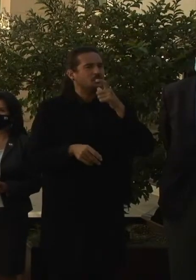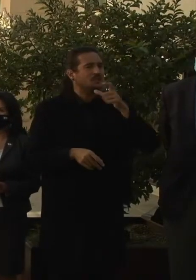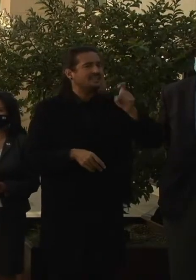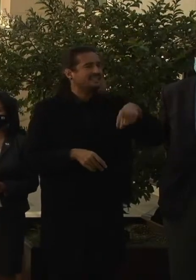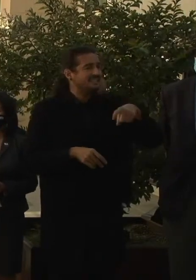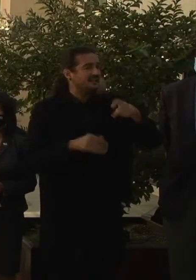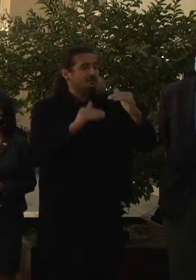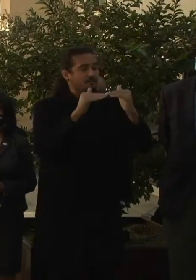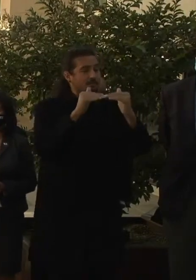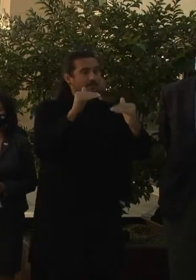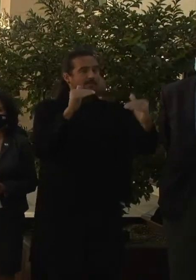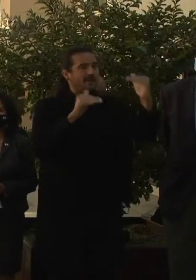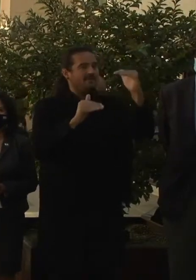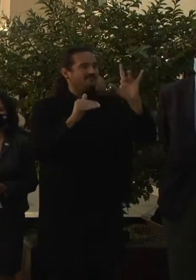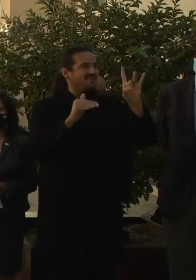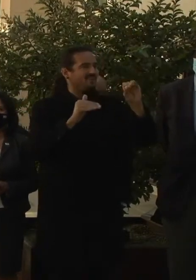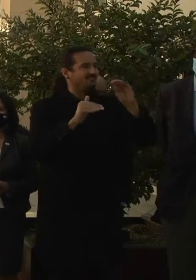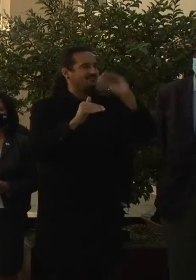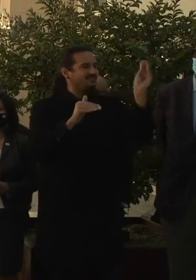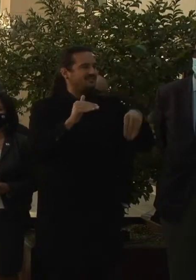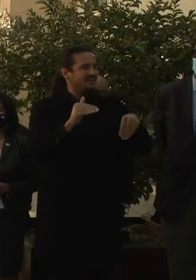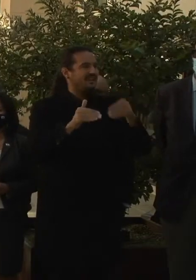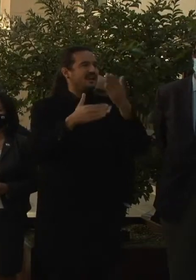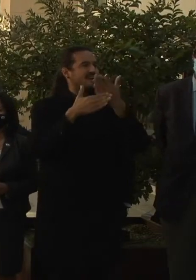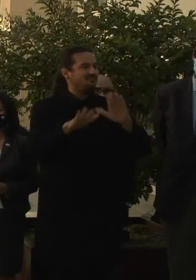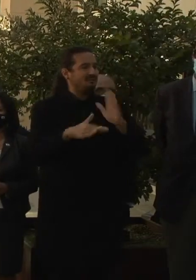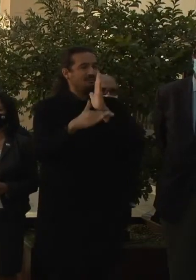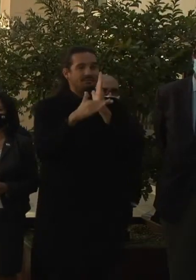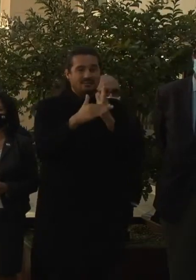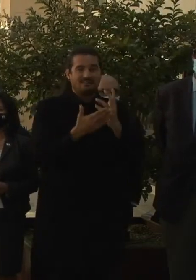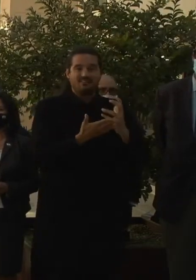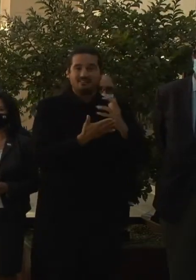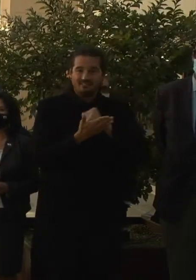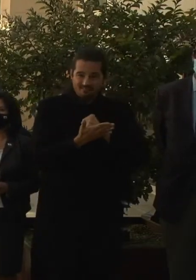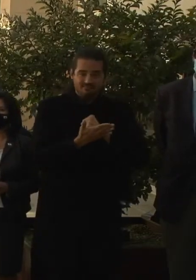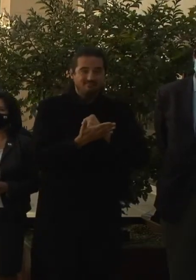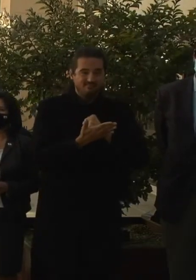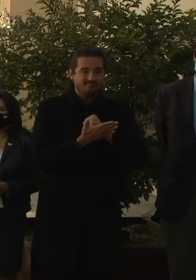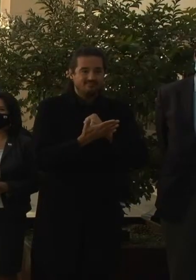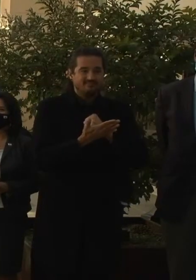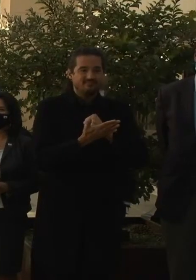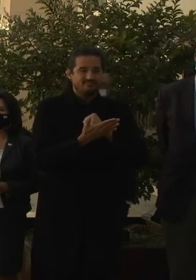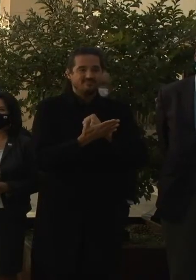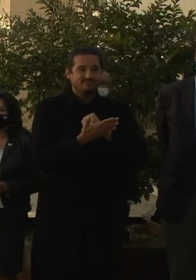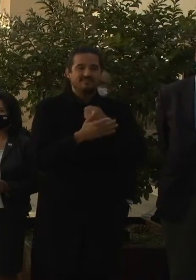median income that have been impacted by this pandemic. The state administers a